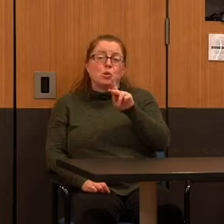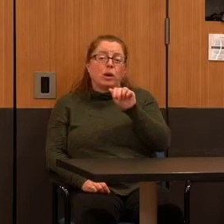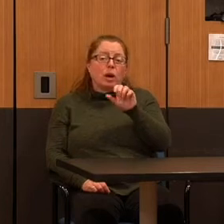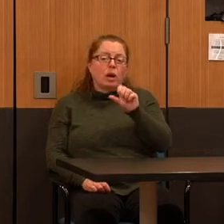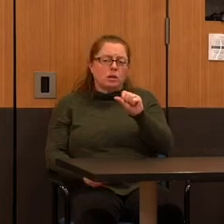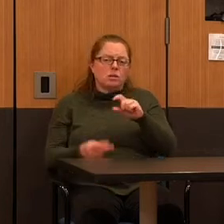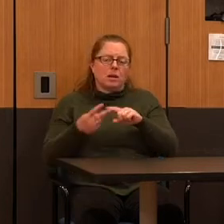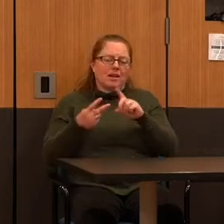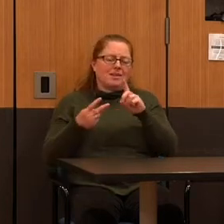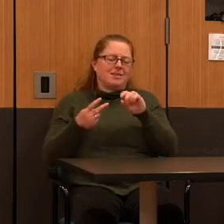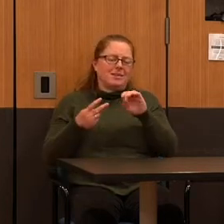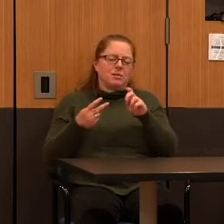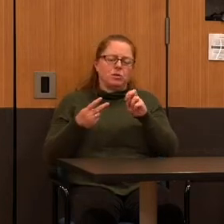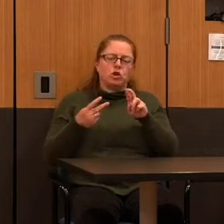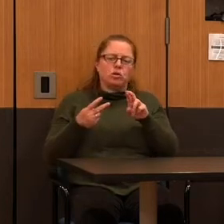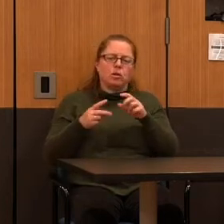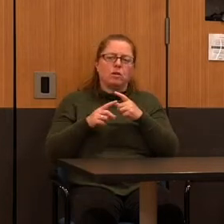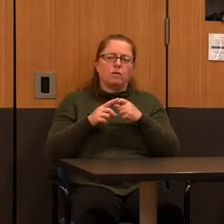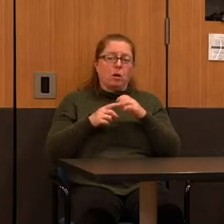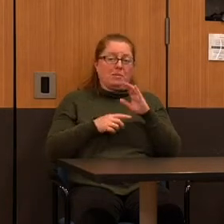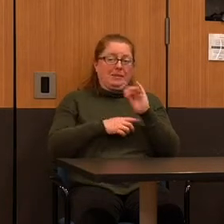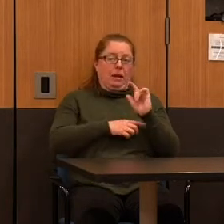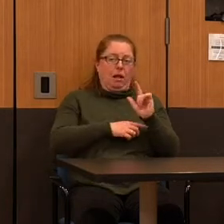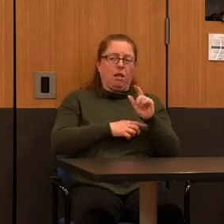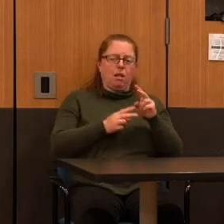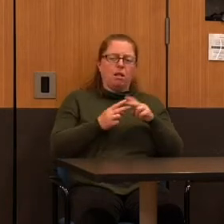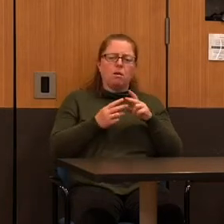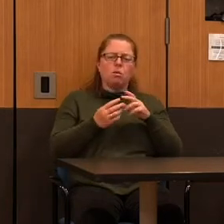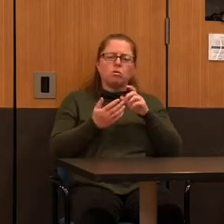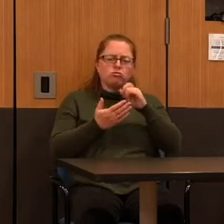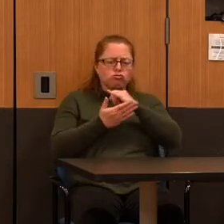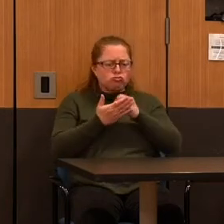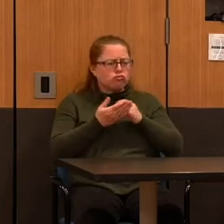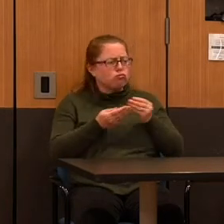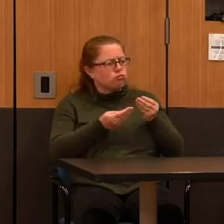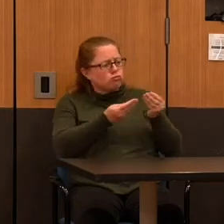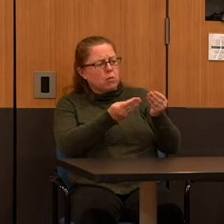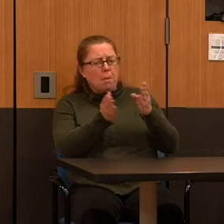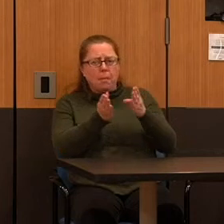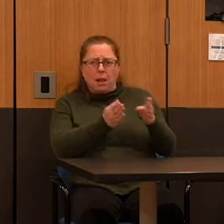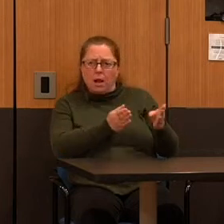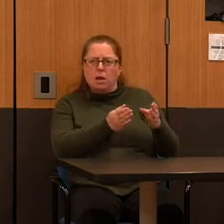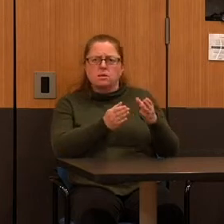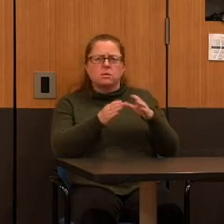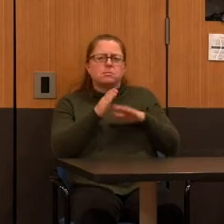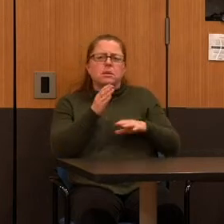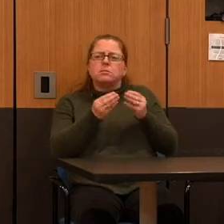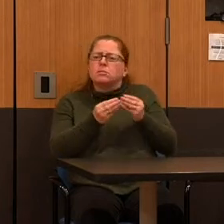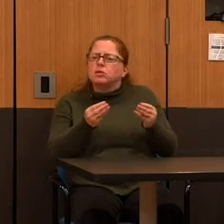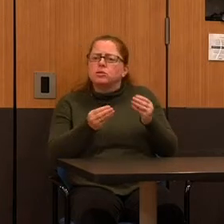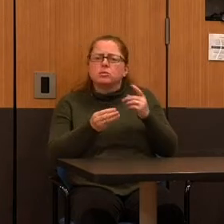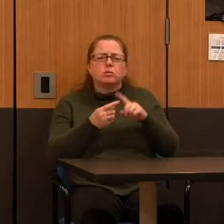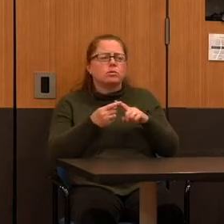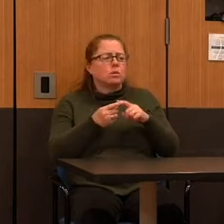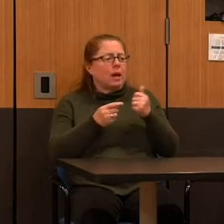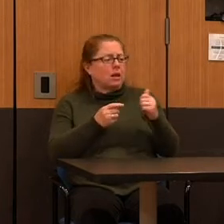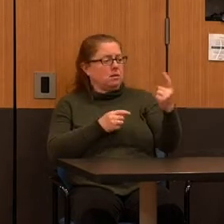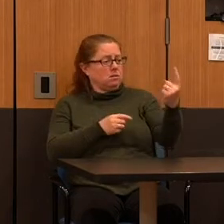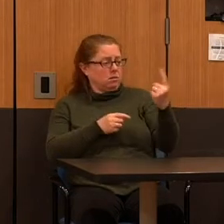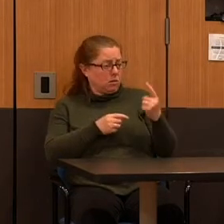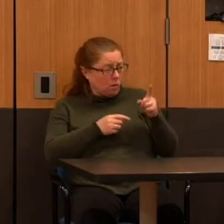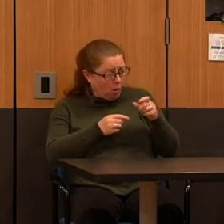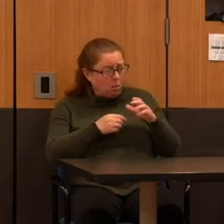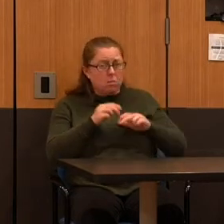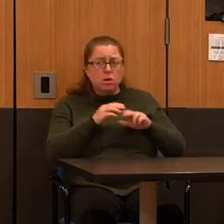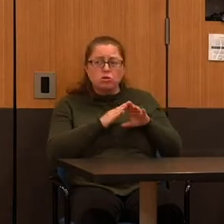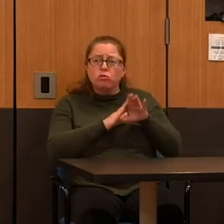community affairs desk at CIL would provide plans and sort of basic materials for anybody who needed to build a